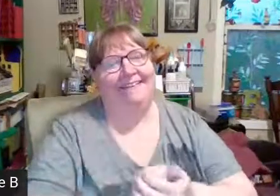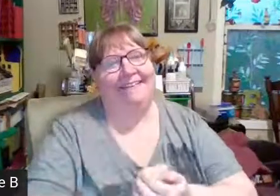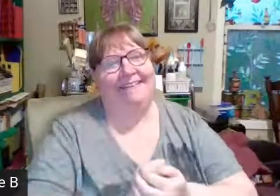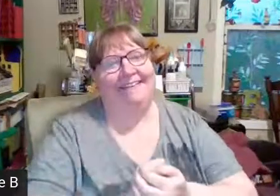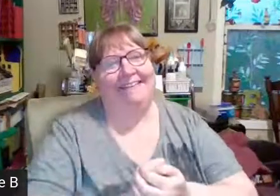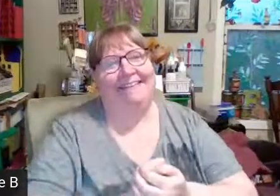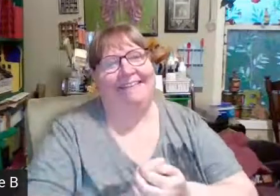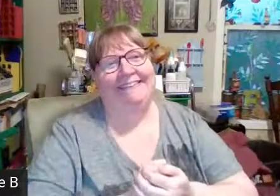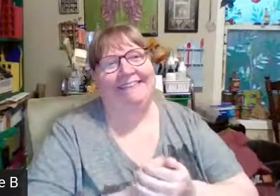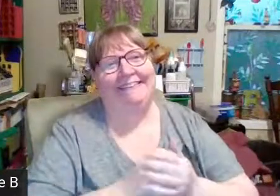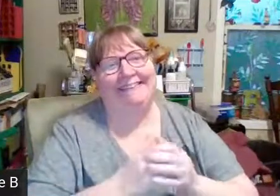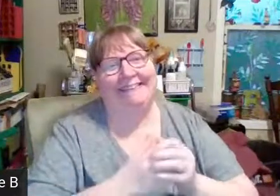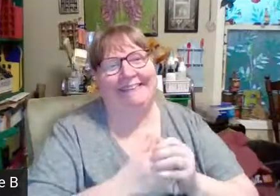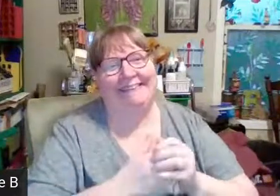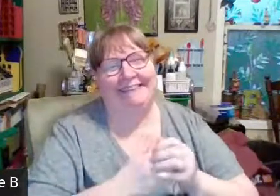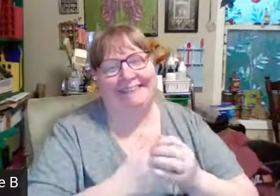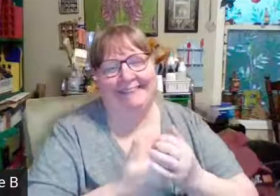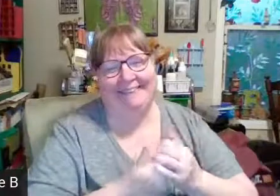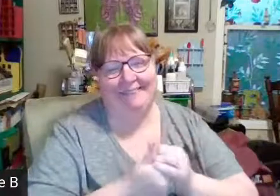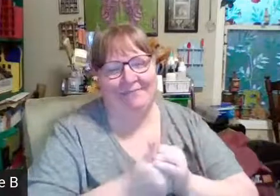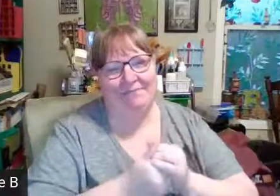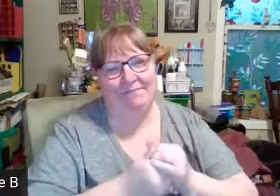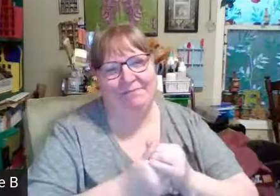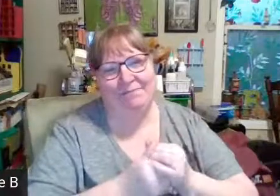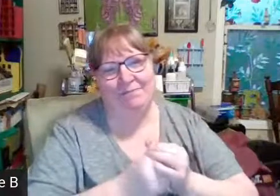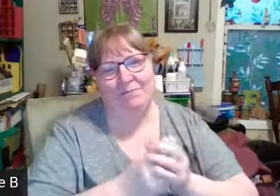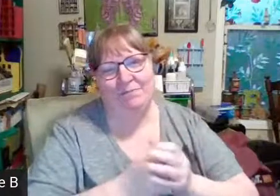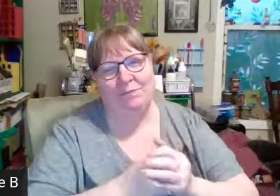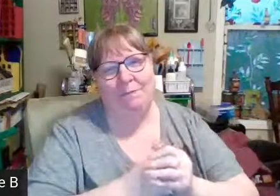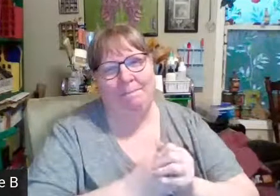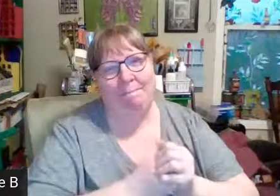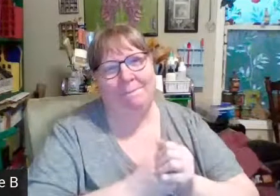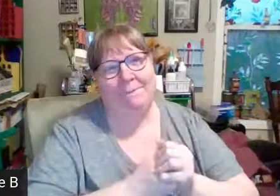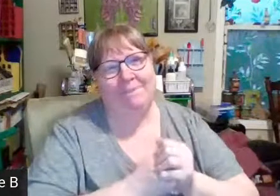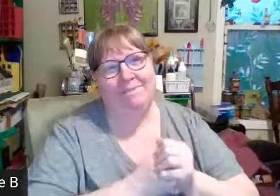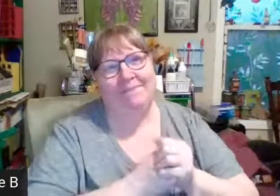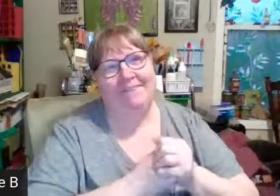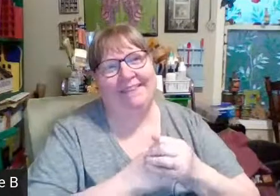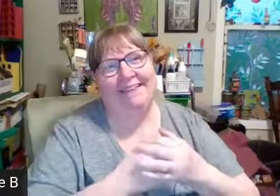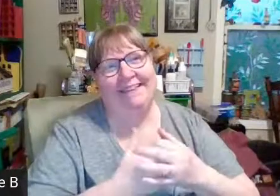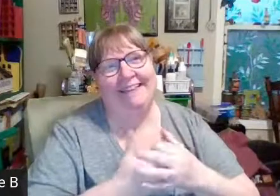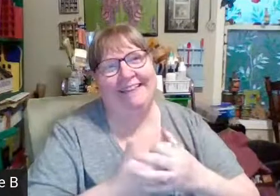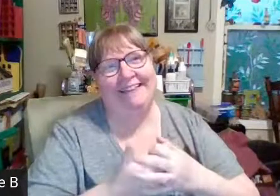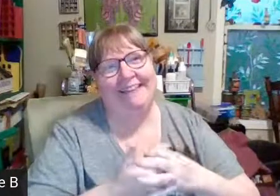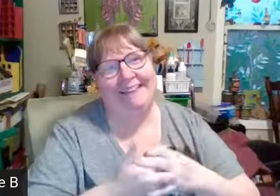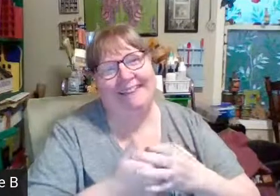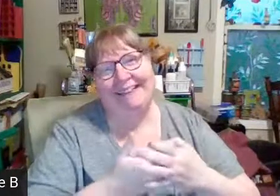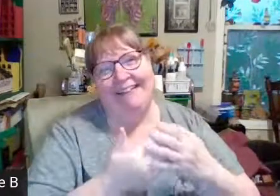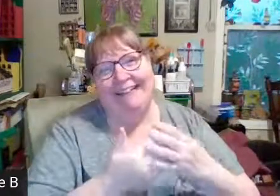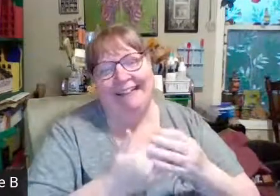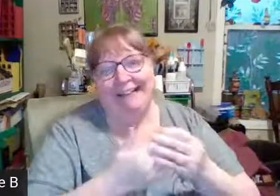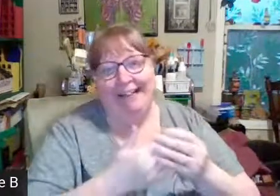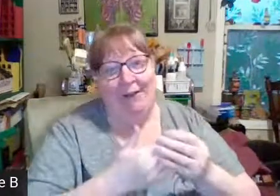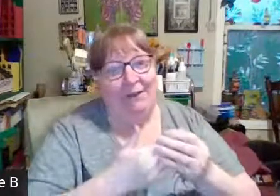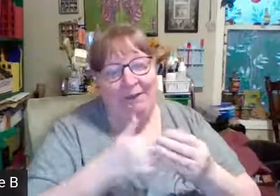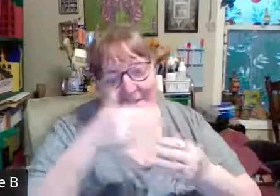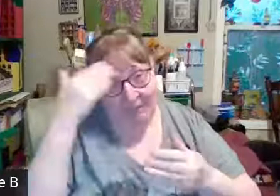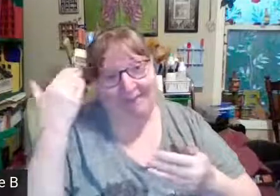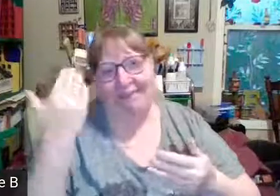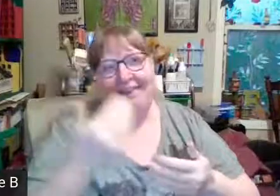Okay. And that's about it. That's what I go for. Didn't know it was going to be 20 minutes long telling you what I go for. But I think all